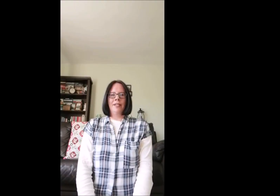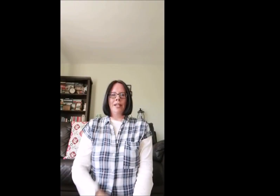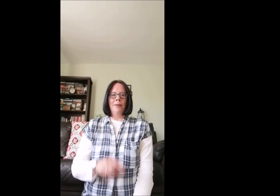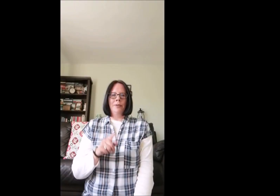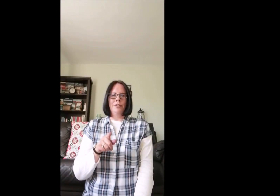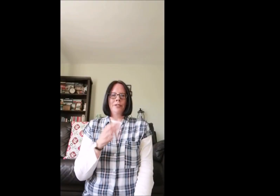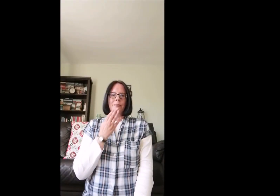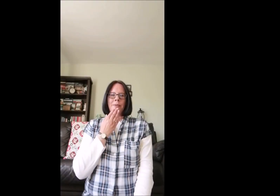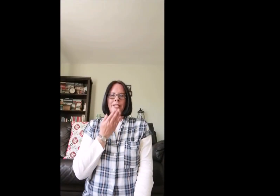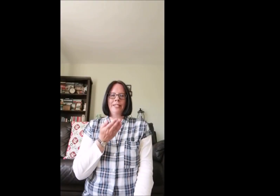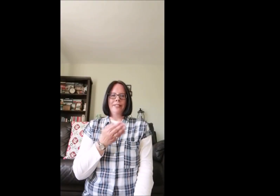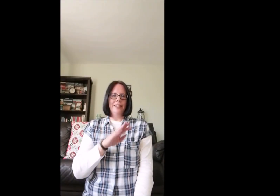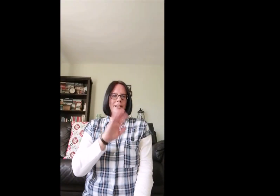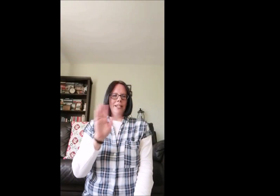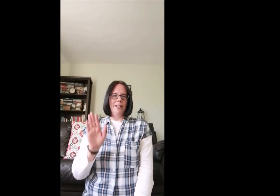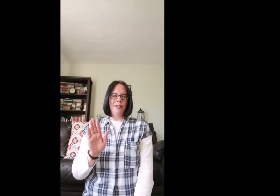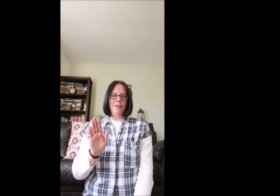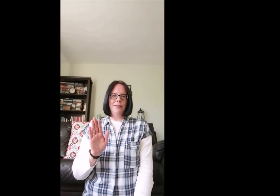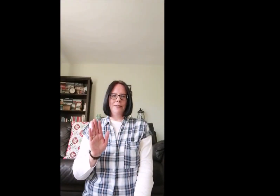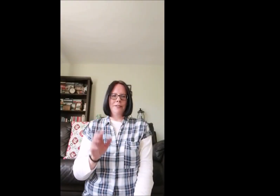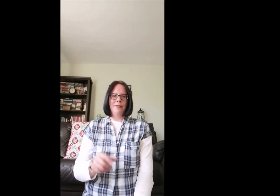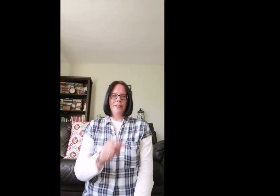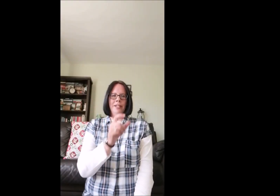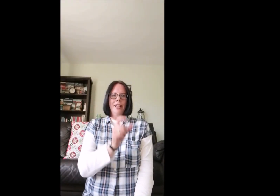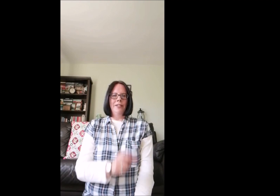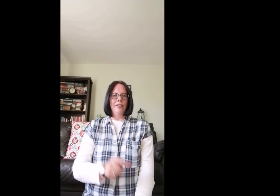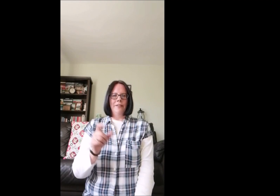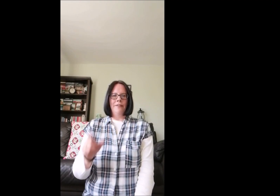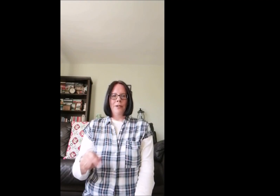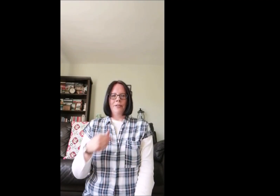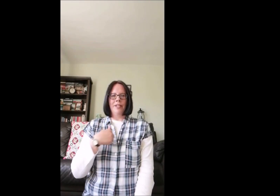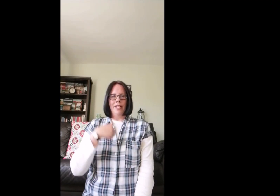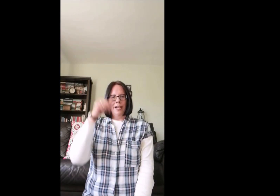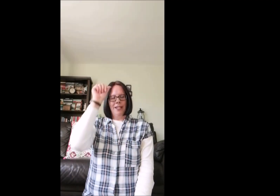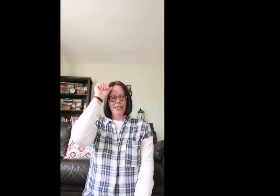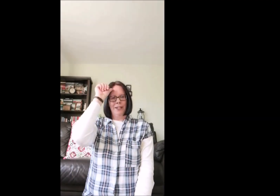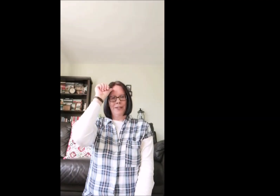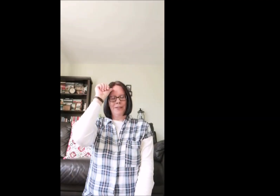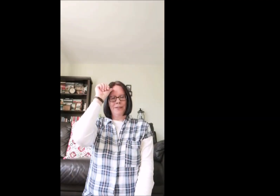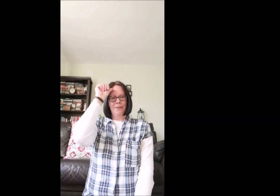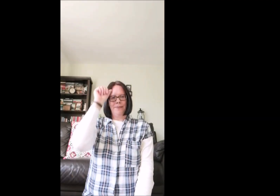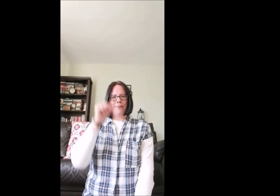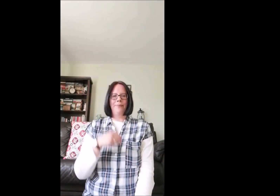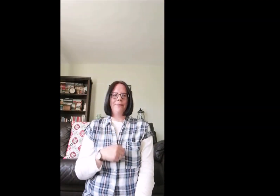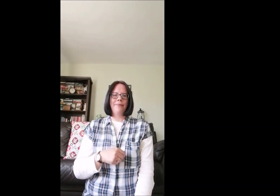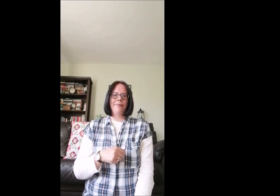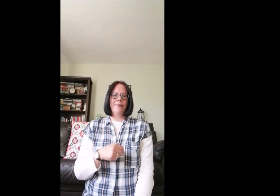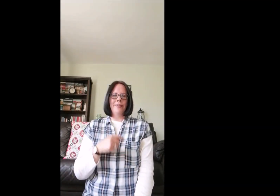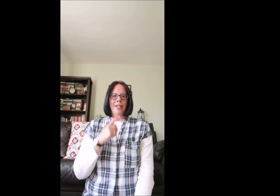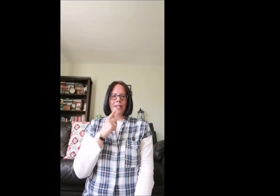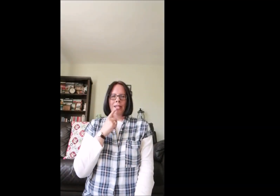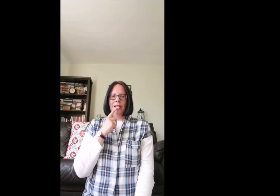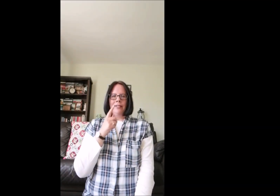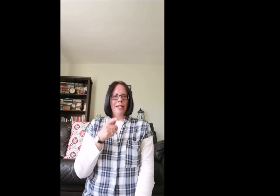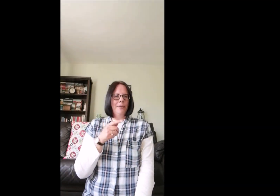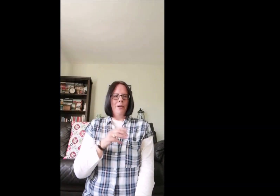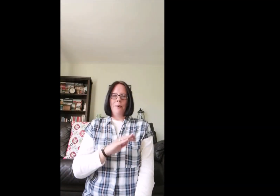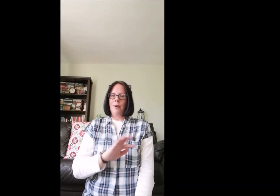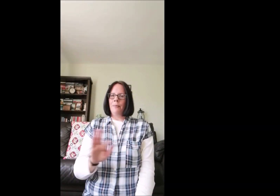And would you please say hello to all the folks that I know, and tell them I won't